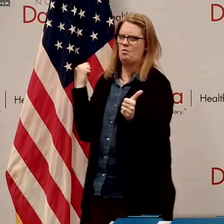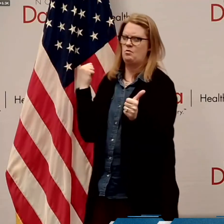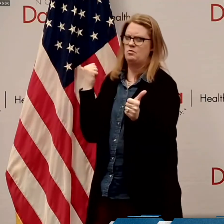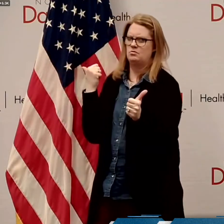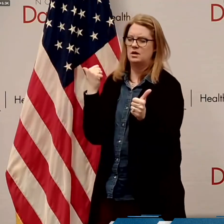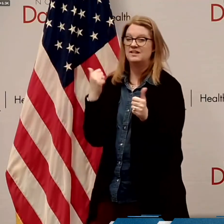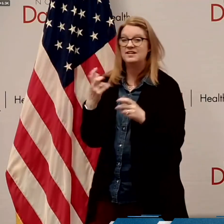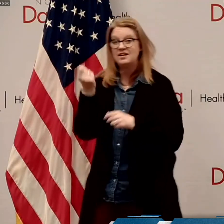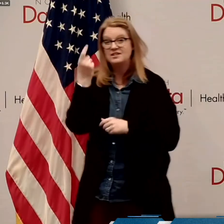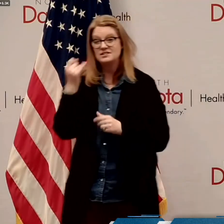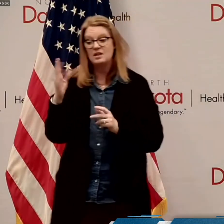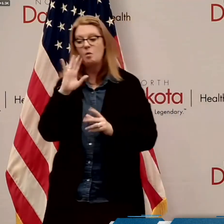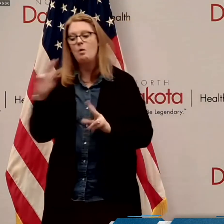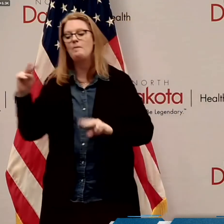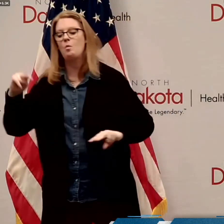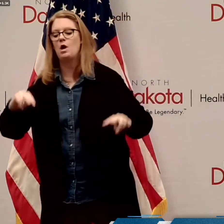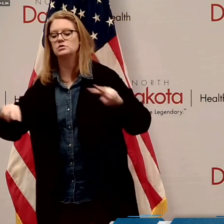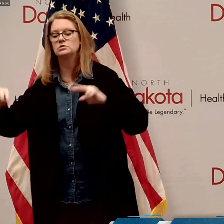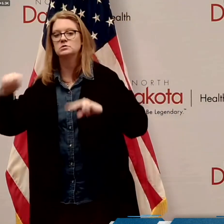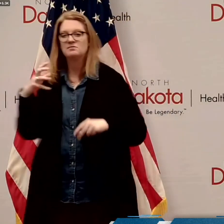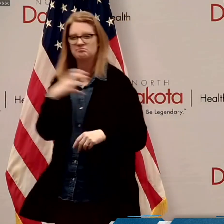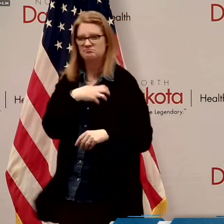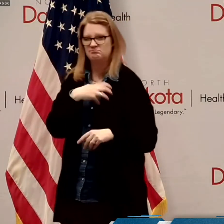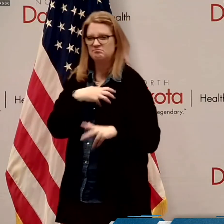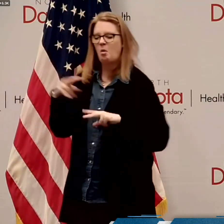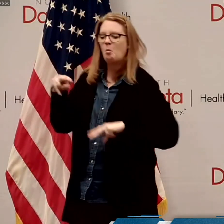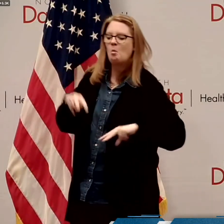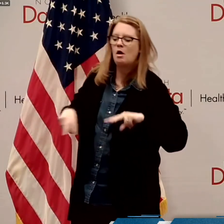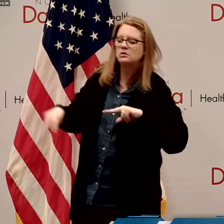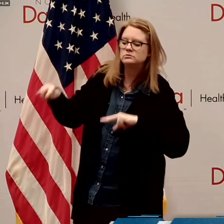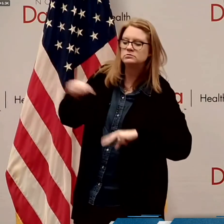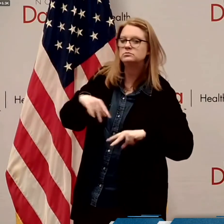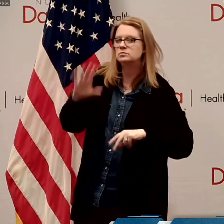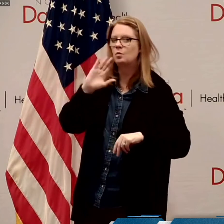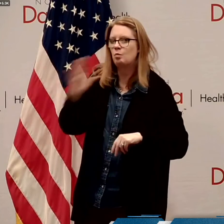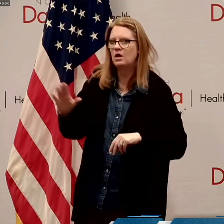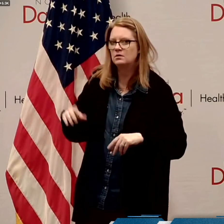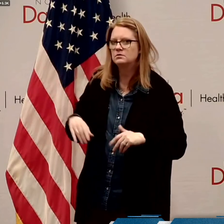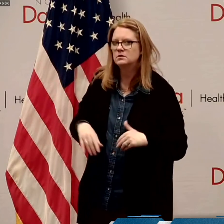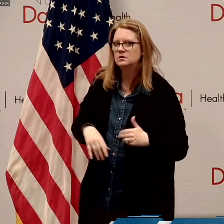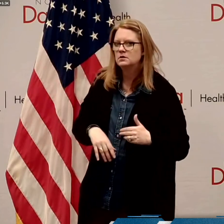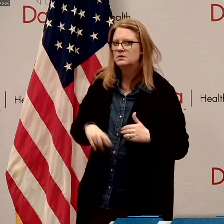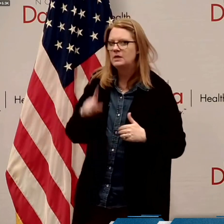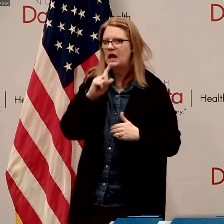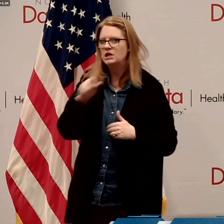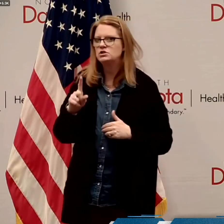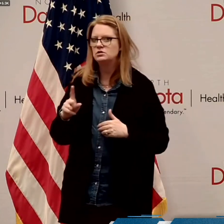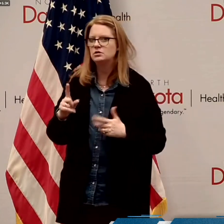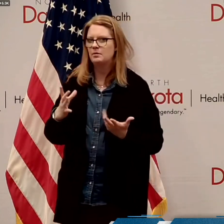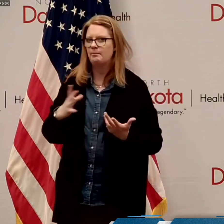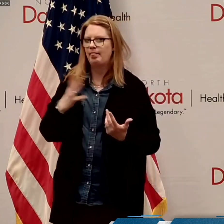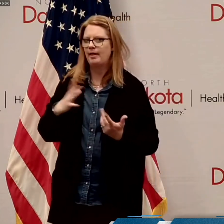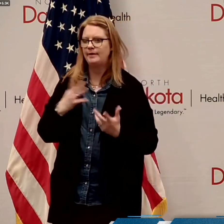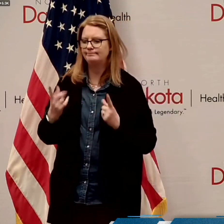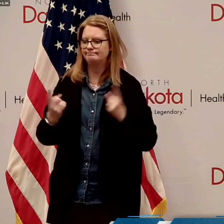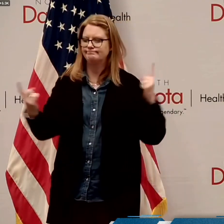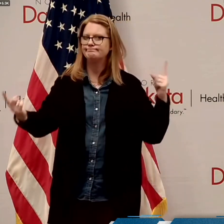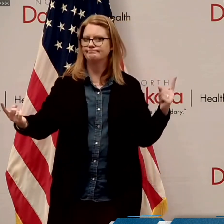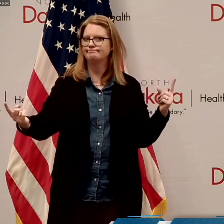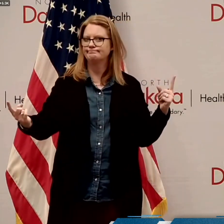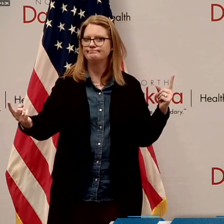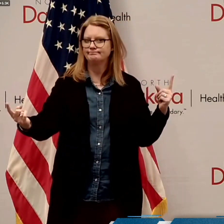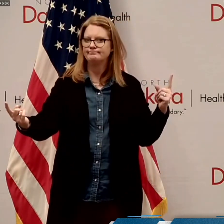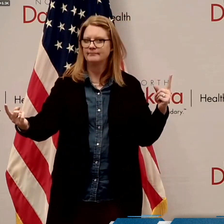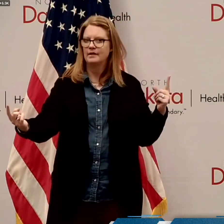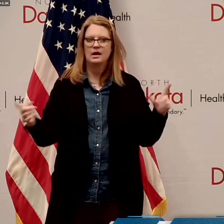about practicing the good social distancing and observing that good courtesy to yourself and others.